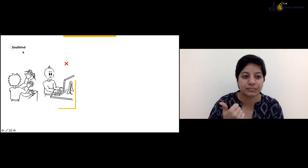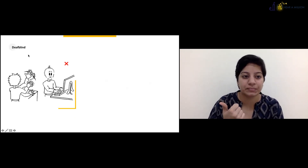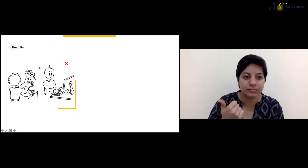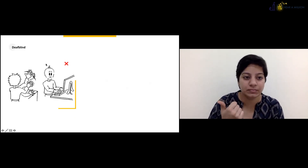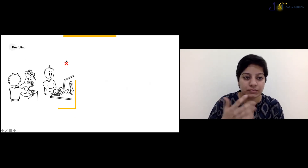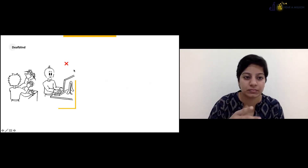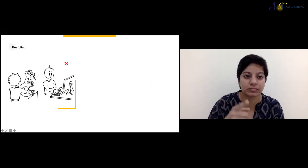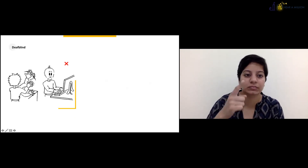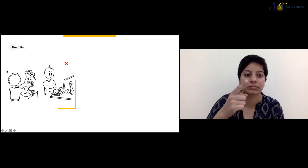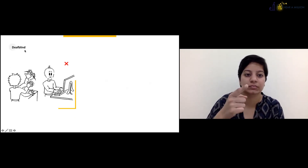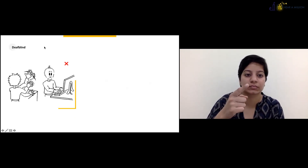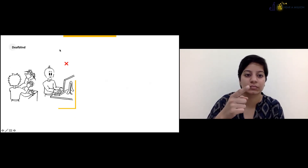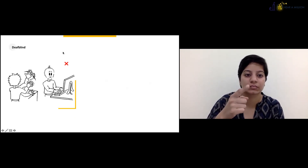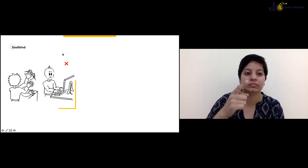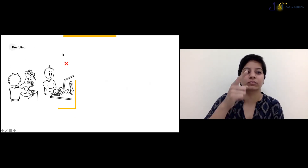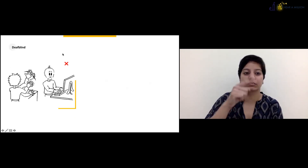go for next slide?